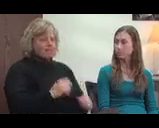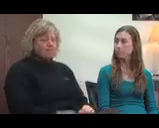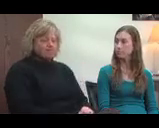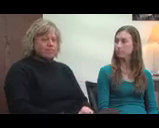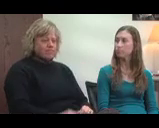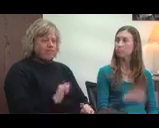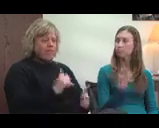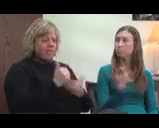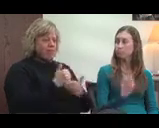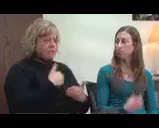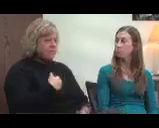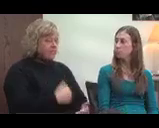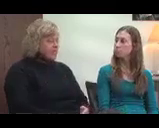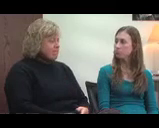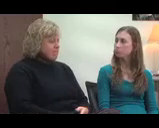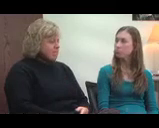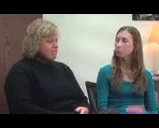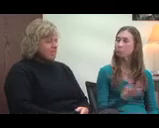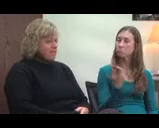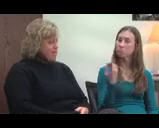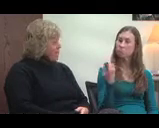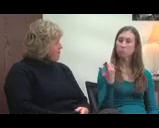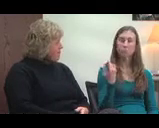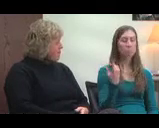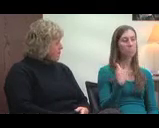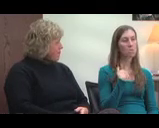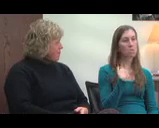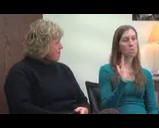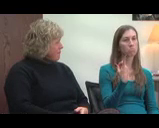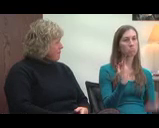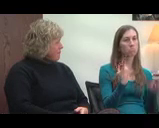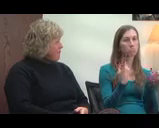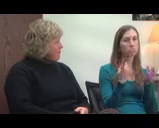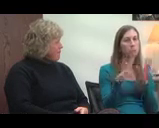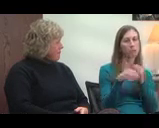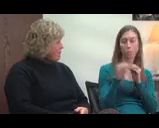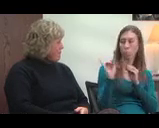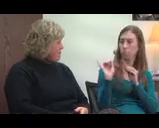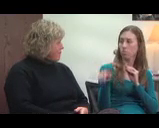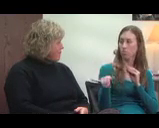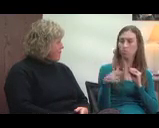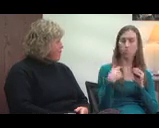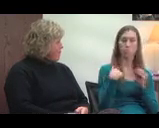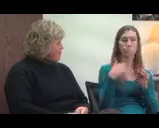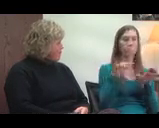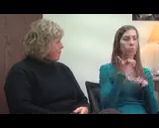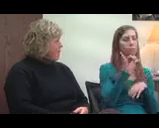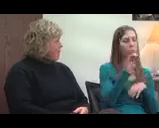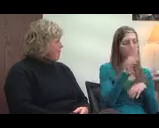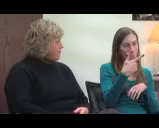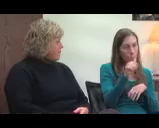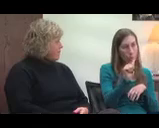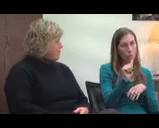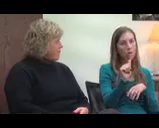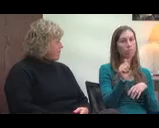that helps me. I can add to that. I do yoga and meditate to